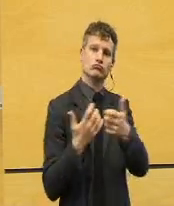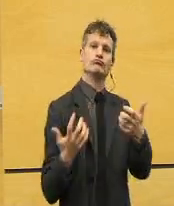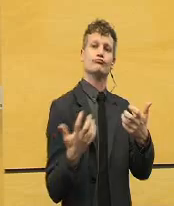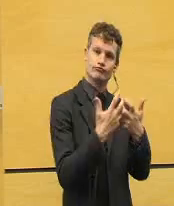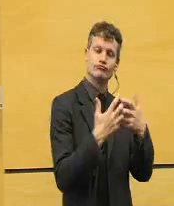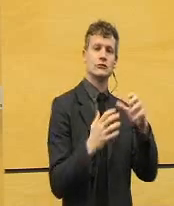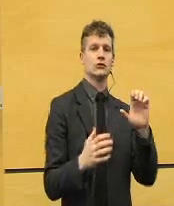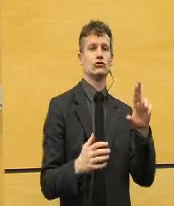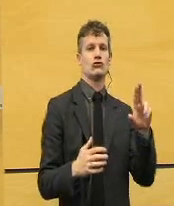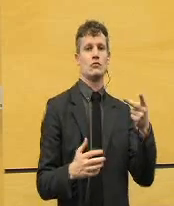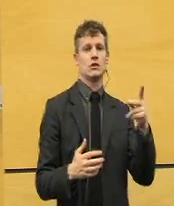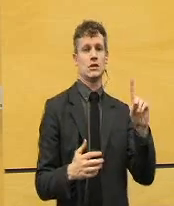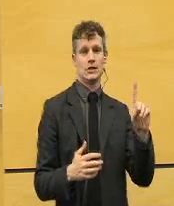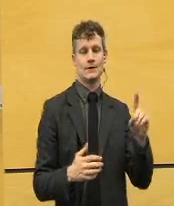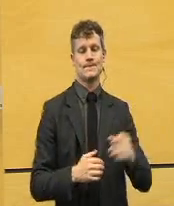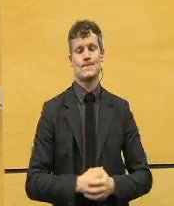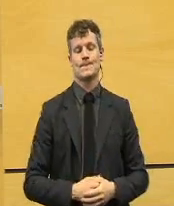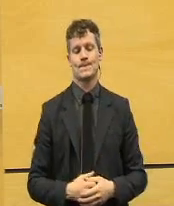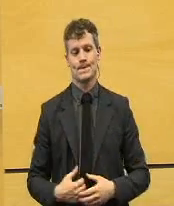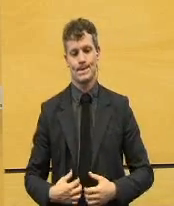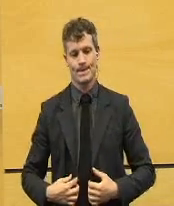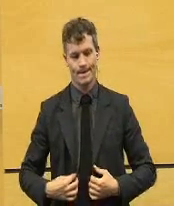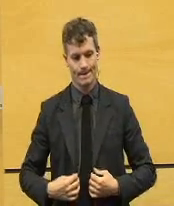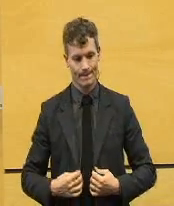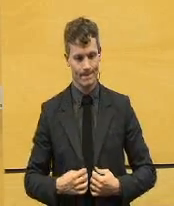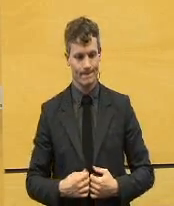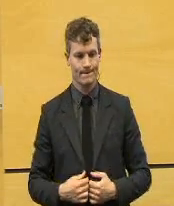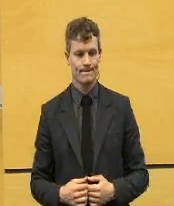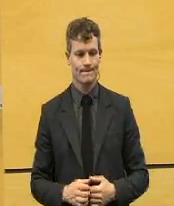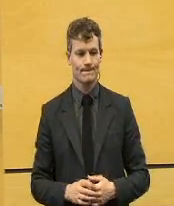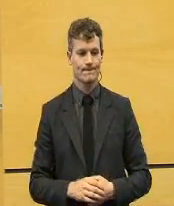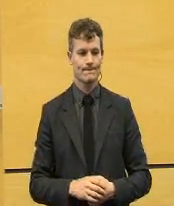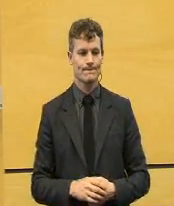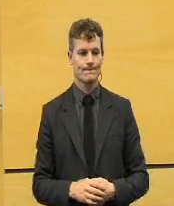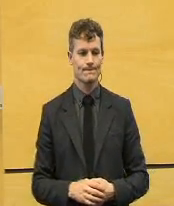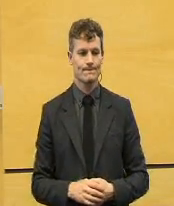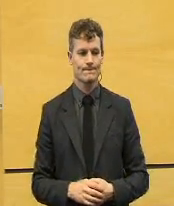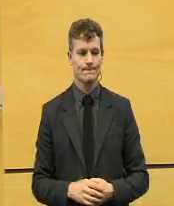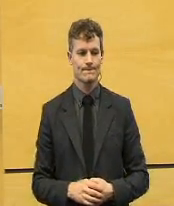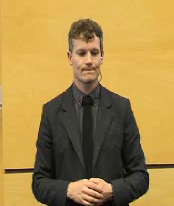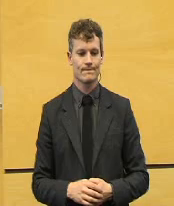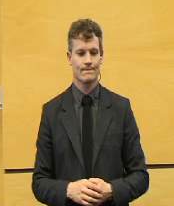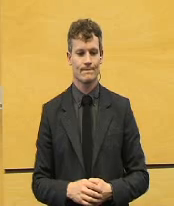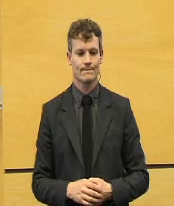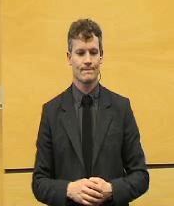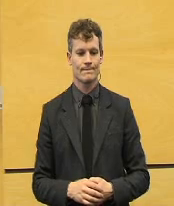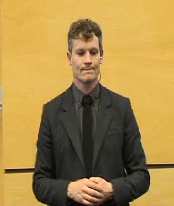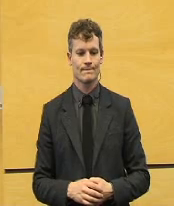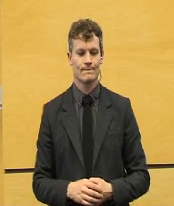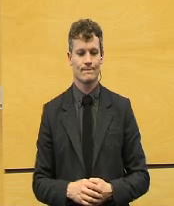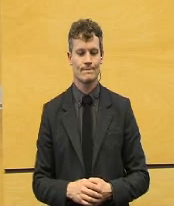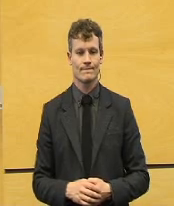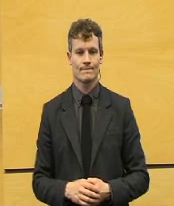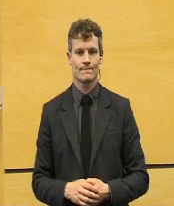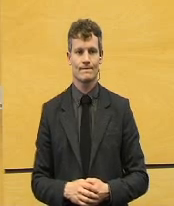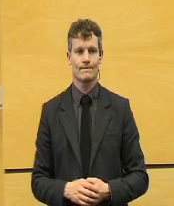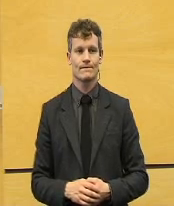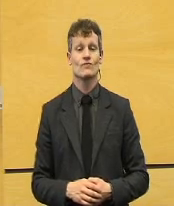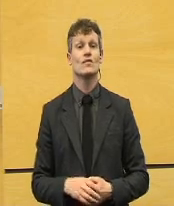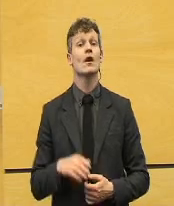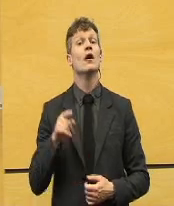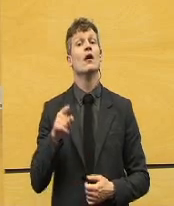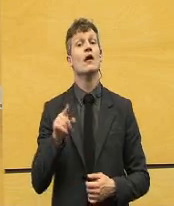The National Committee has appointed subcommittee on legal assistance for persons